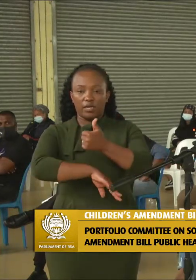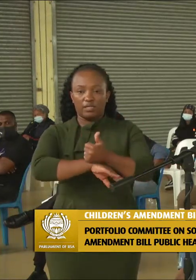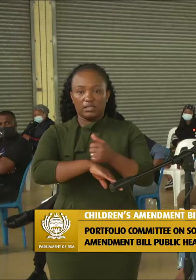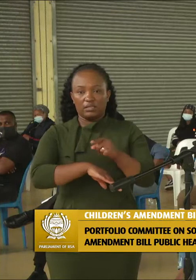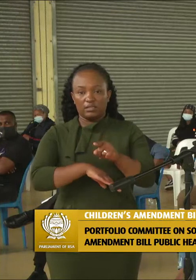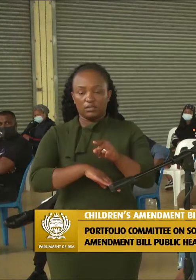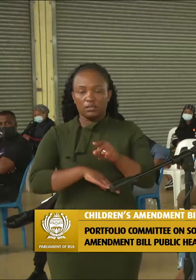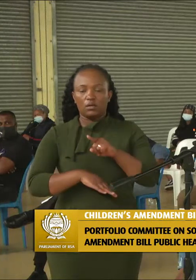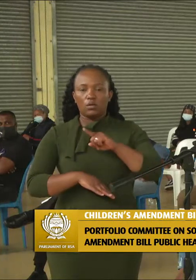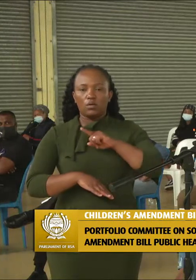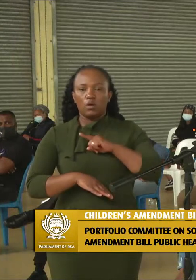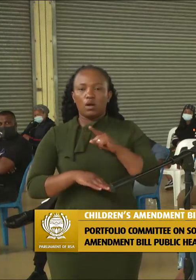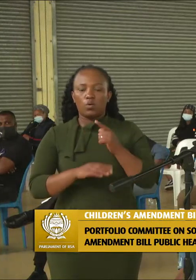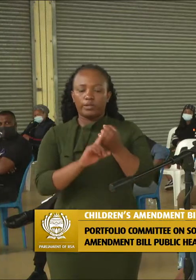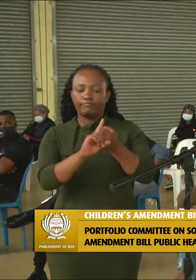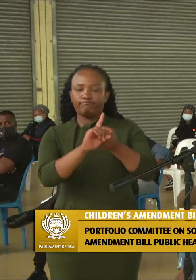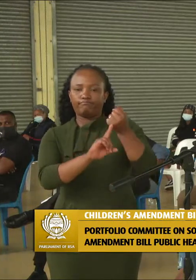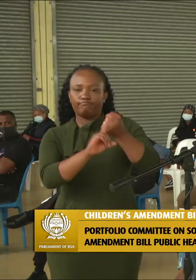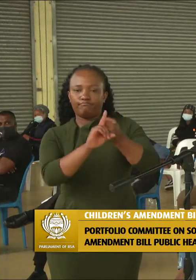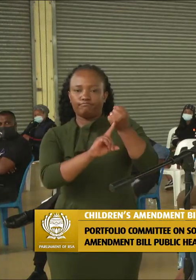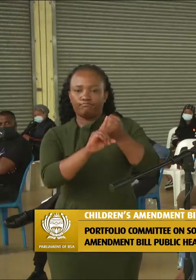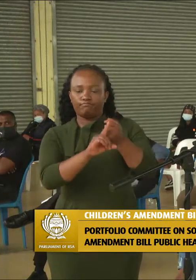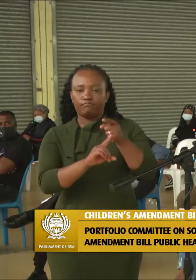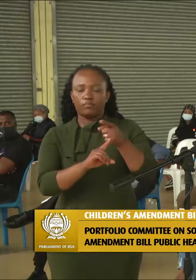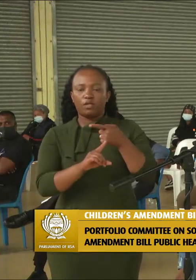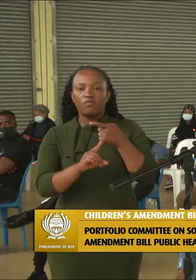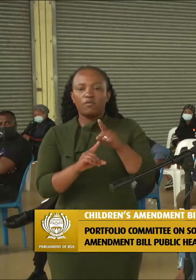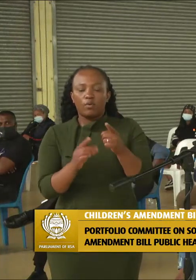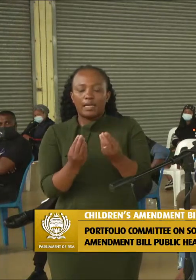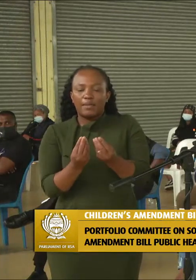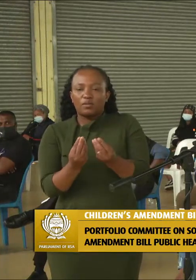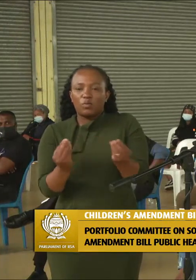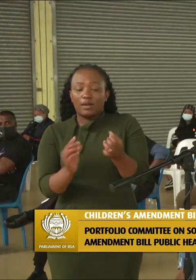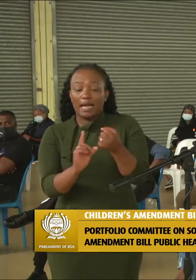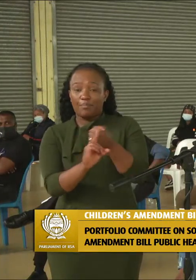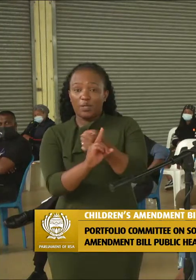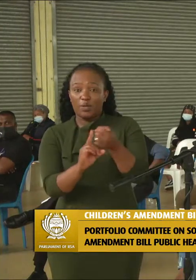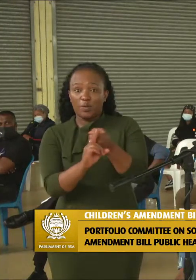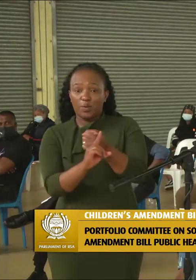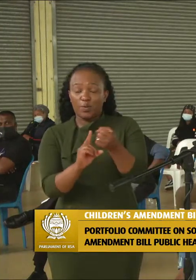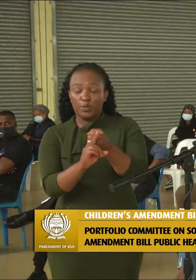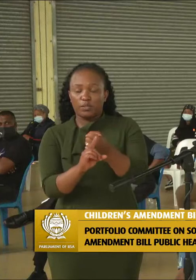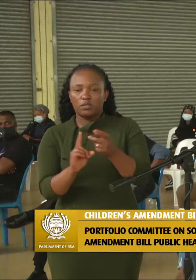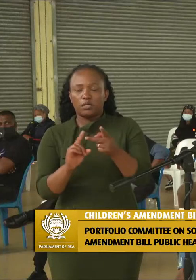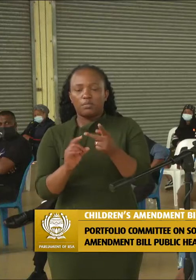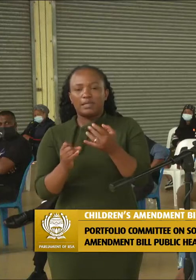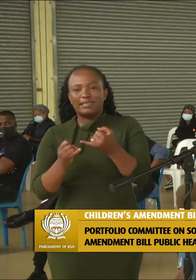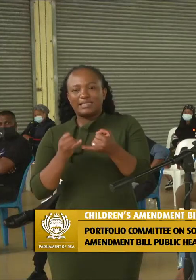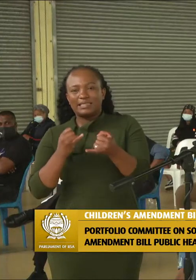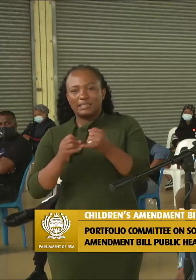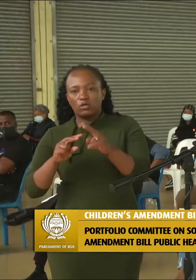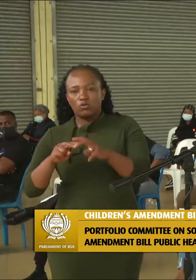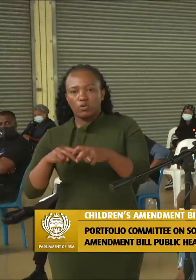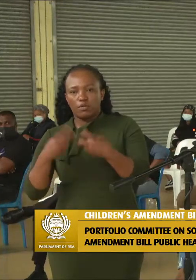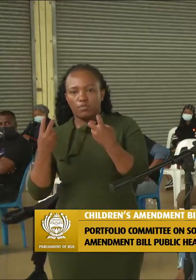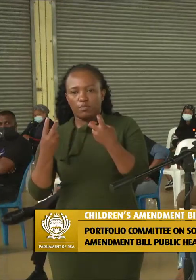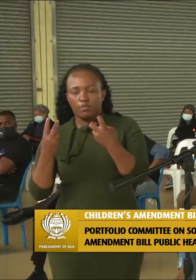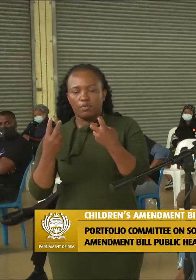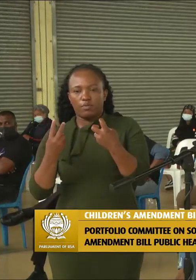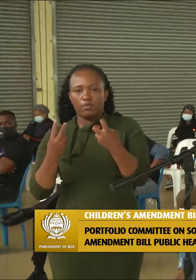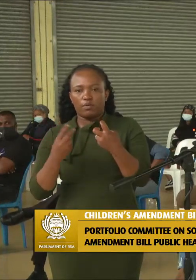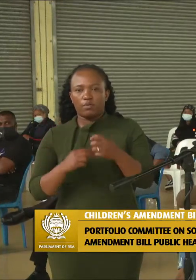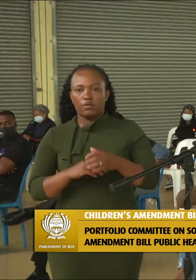kakhulu nokuhlukunyezwa kwabantwana ngokocansi, the Just